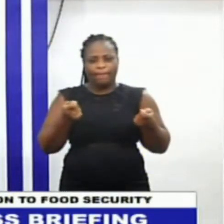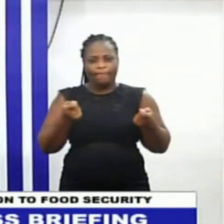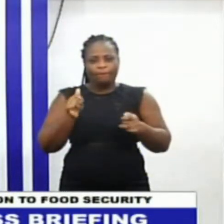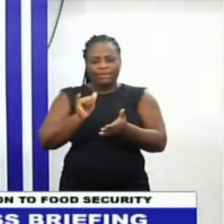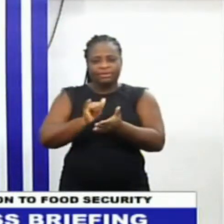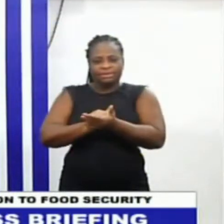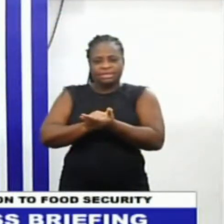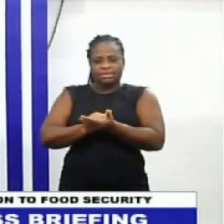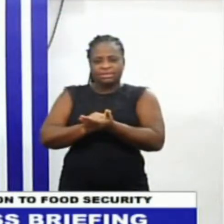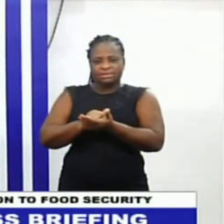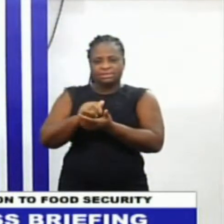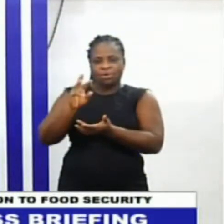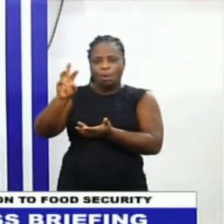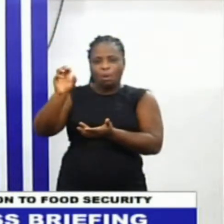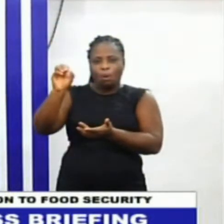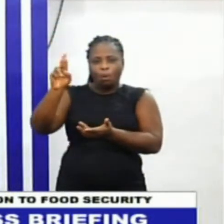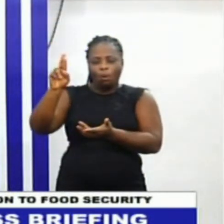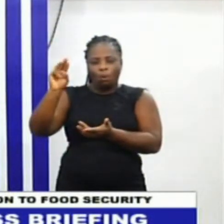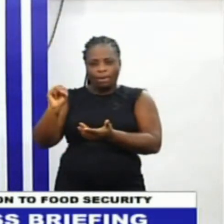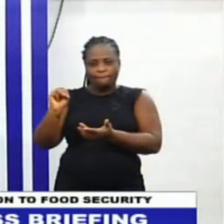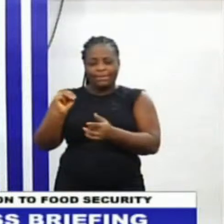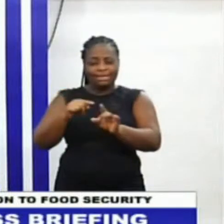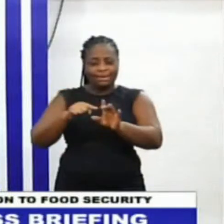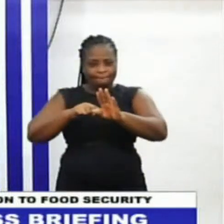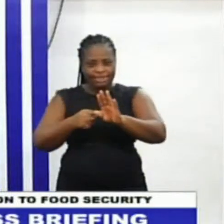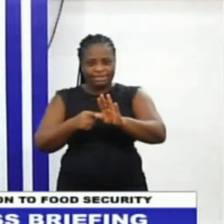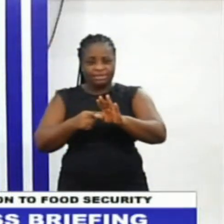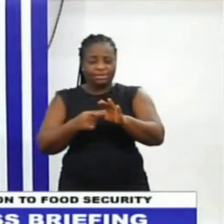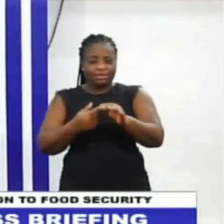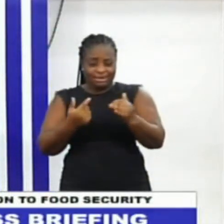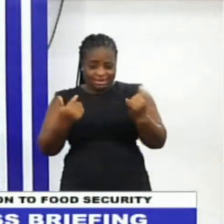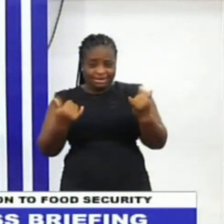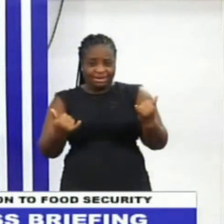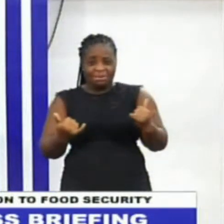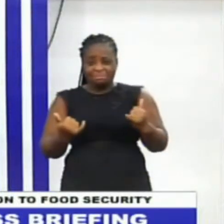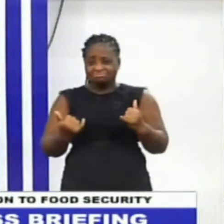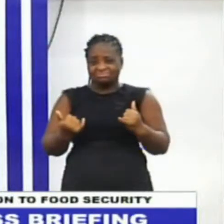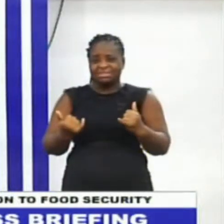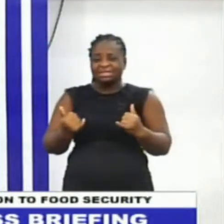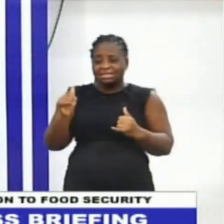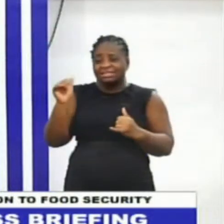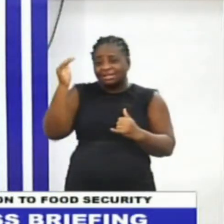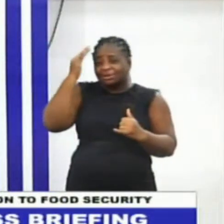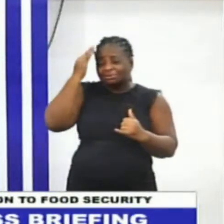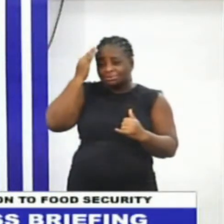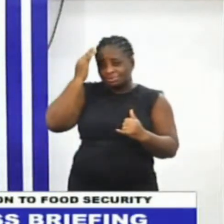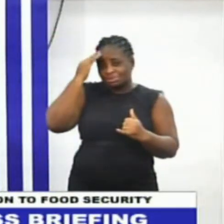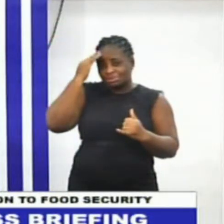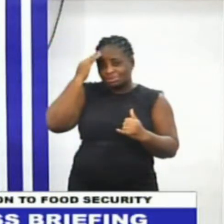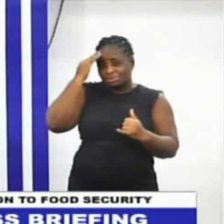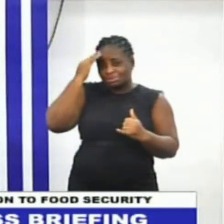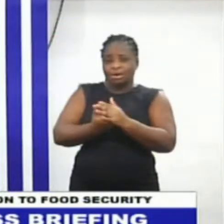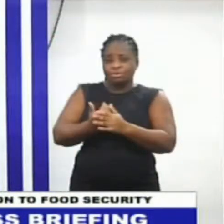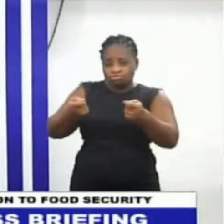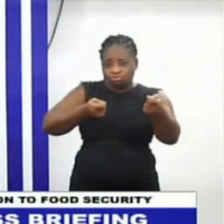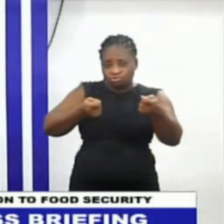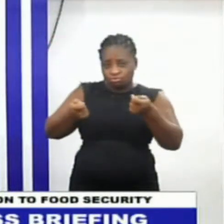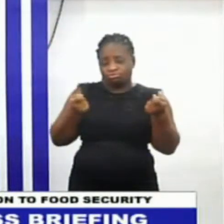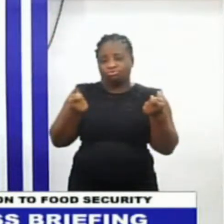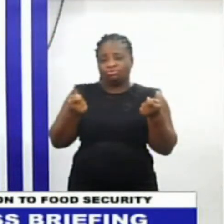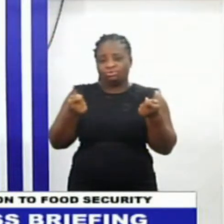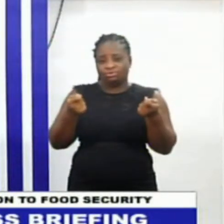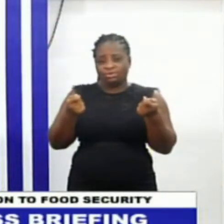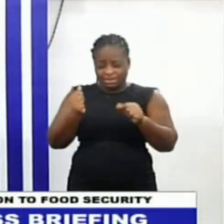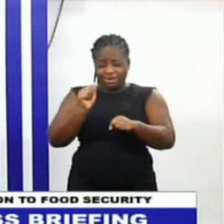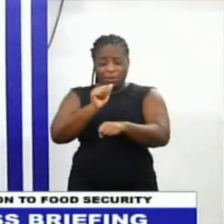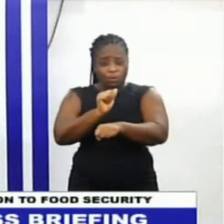fall armyworm at the beginning of the season, like now. But now they are used to it. They know the practice and the drill, and they are working